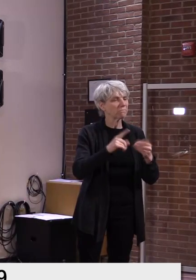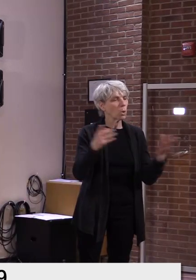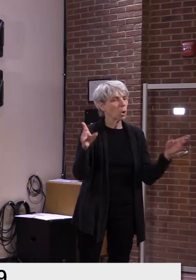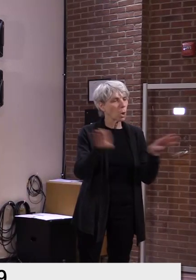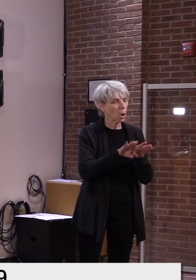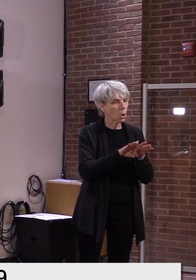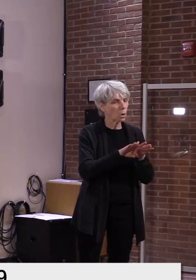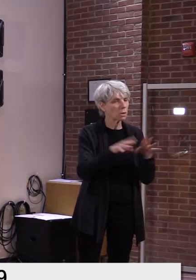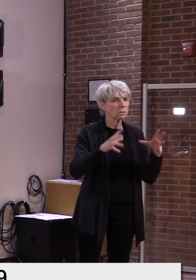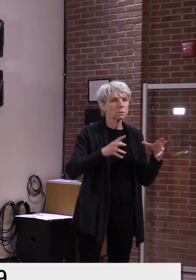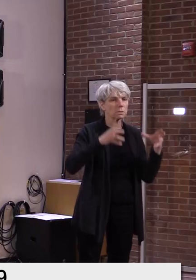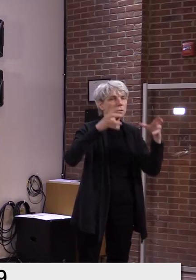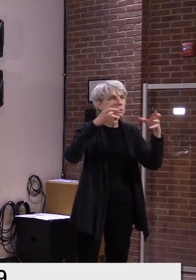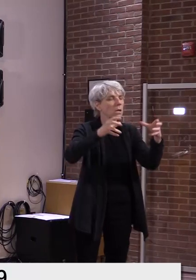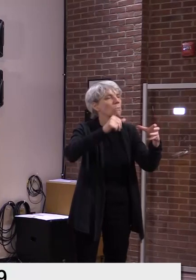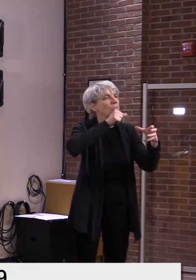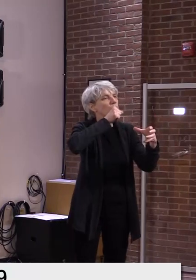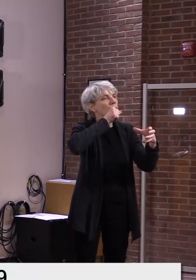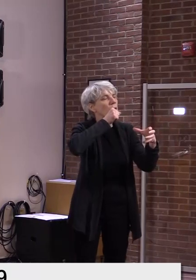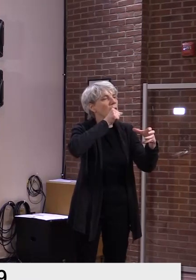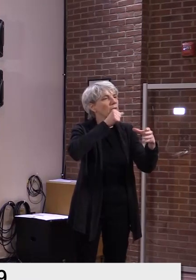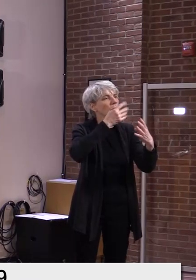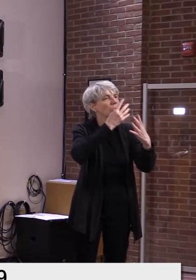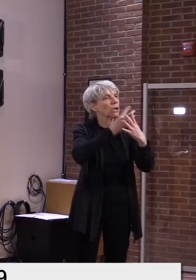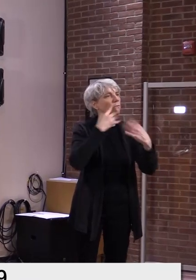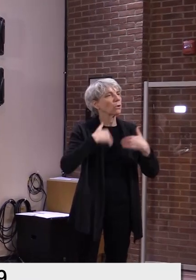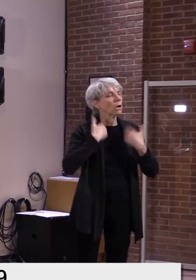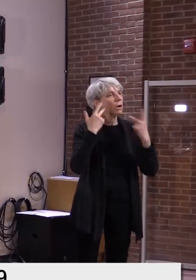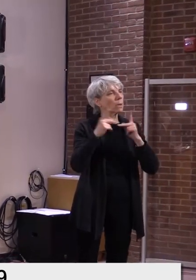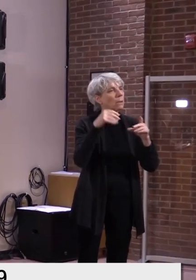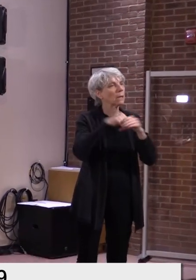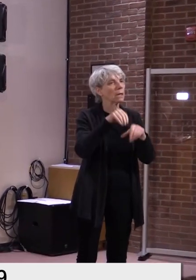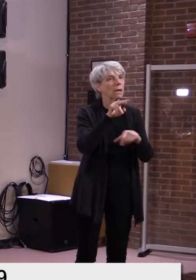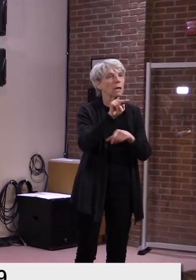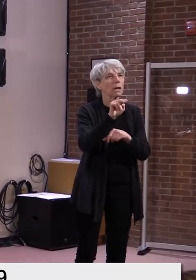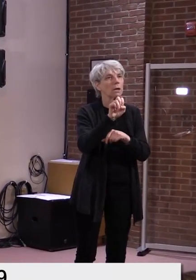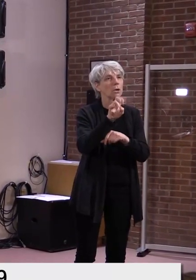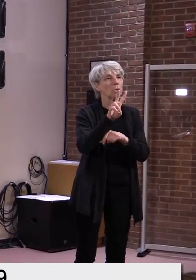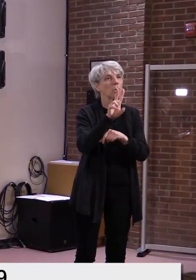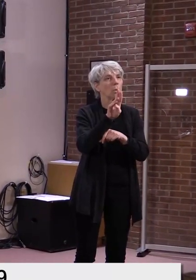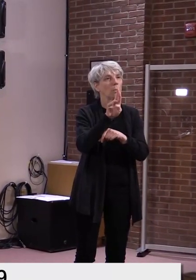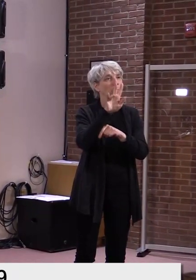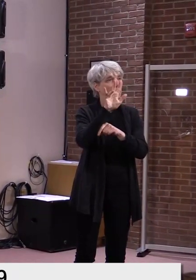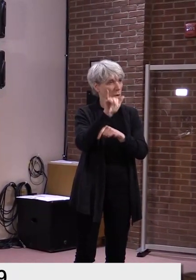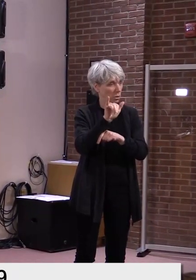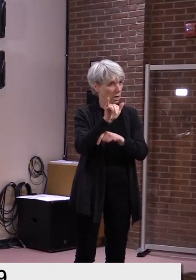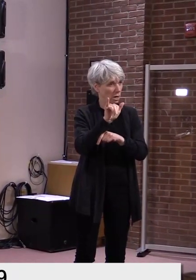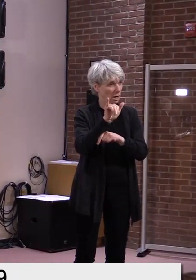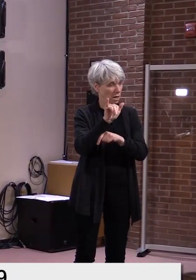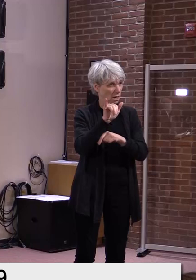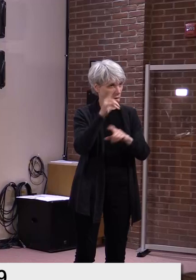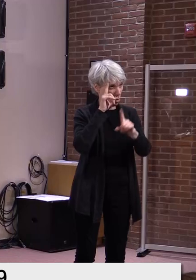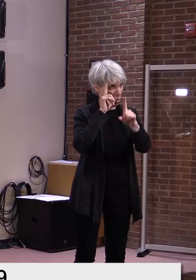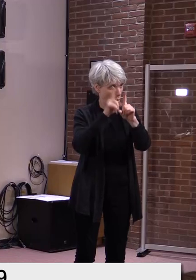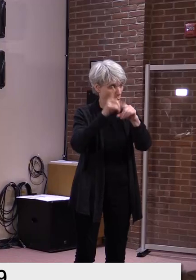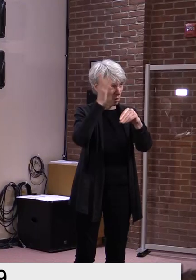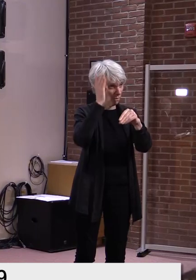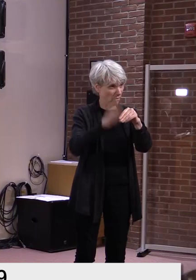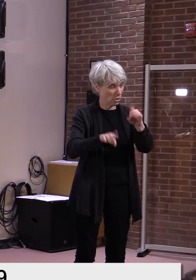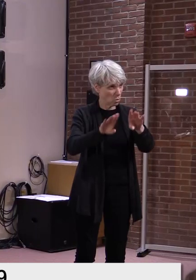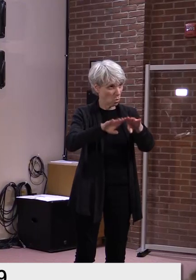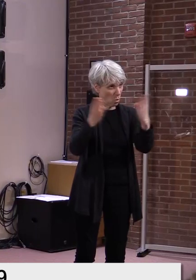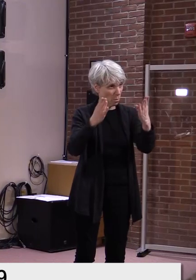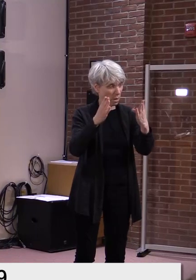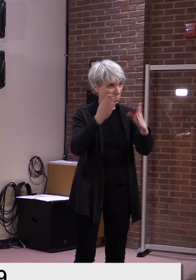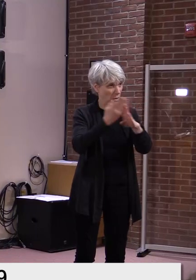facility, smaller facility in Newbury, and hope to have that done by the end of the year? We're still moving forward with those